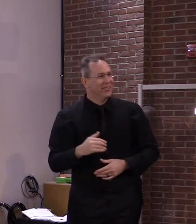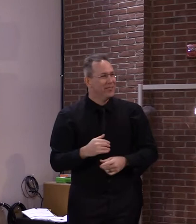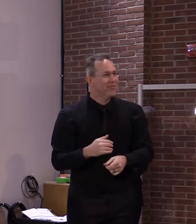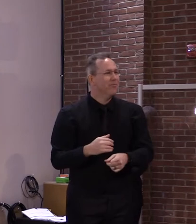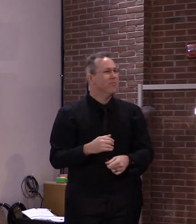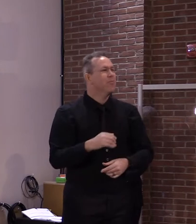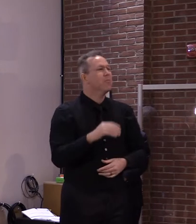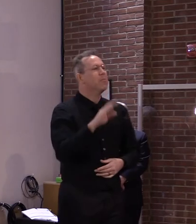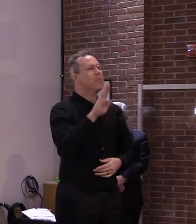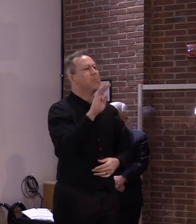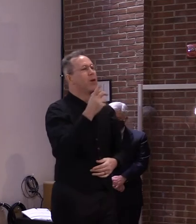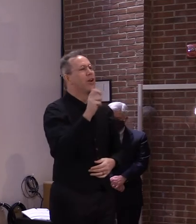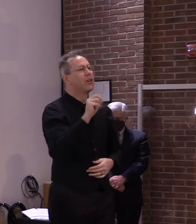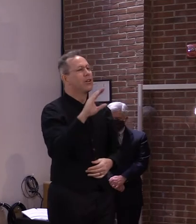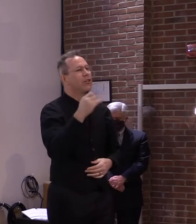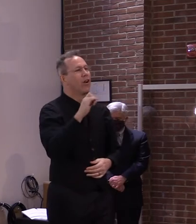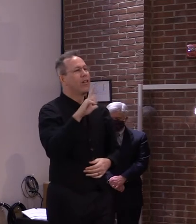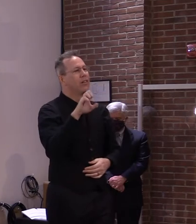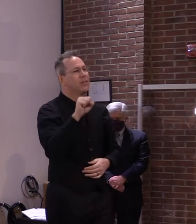chronicles